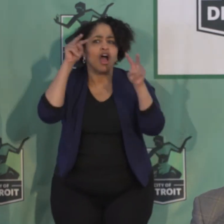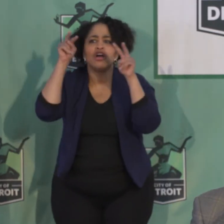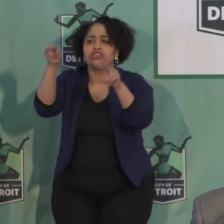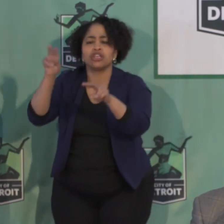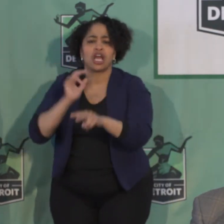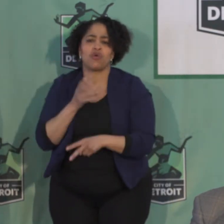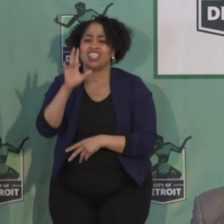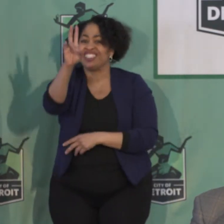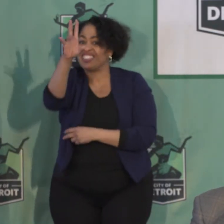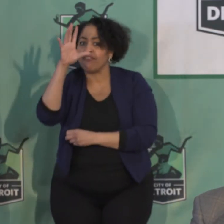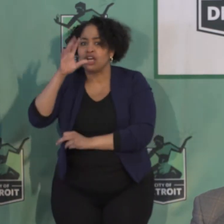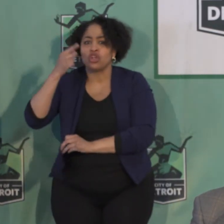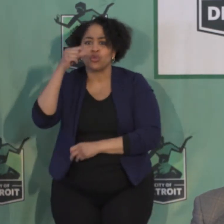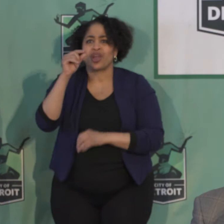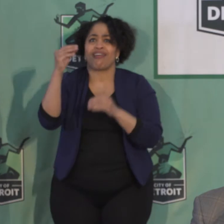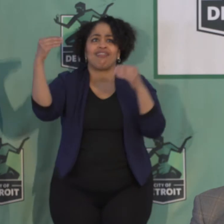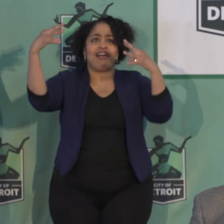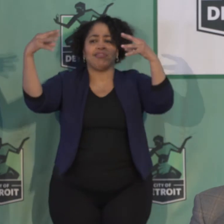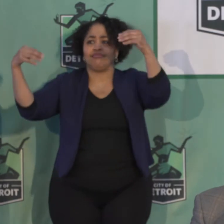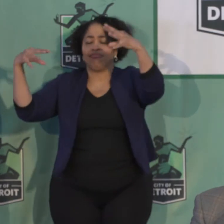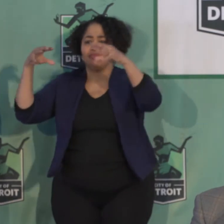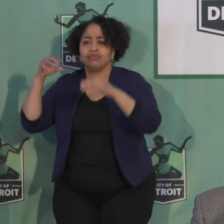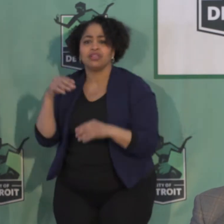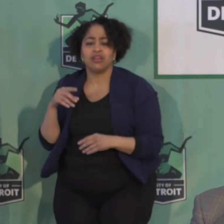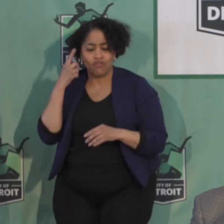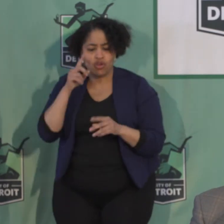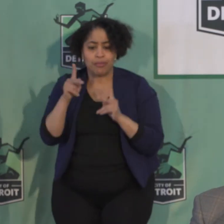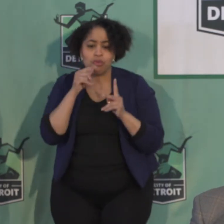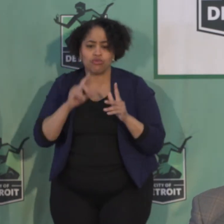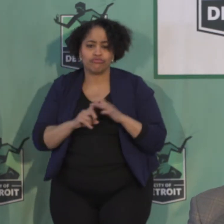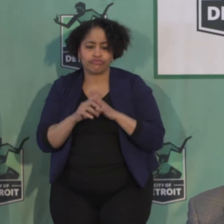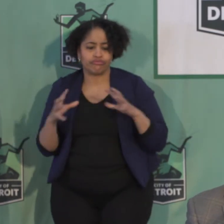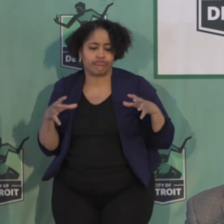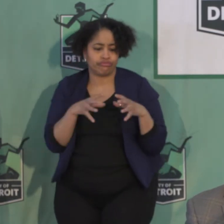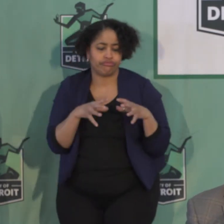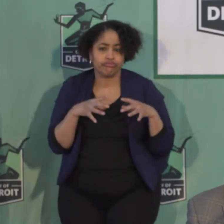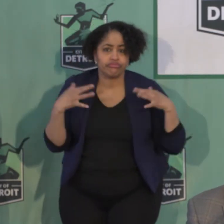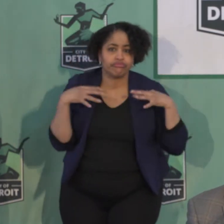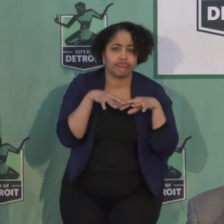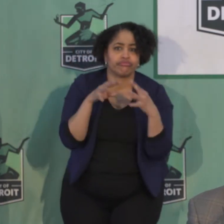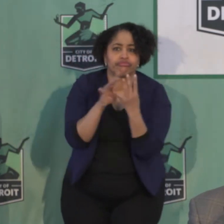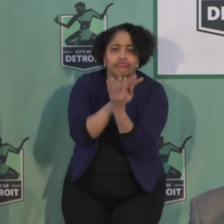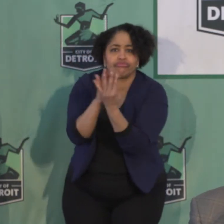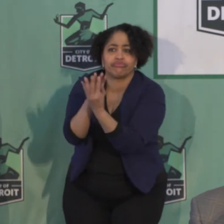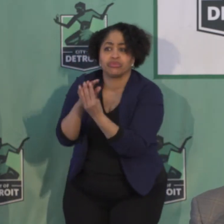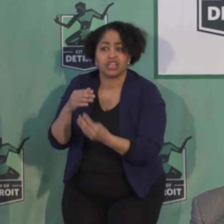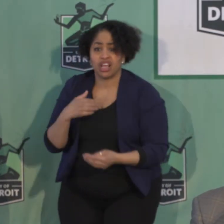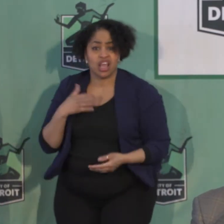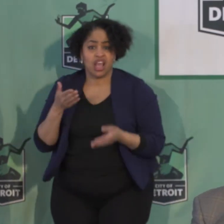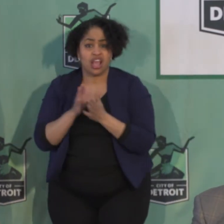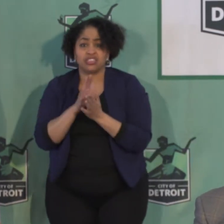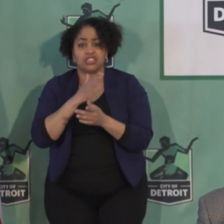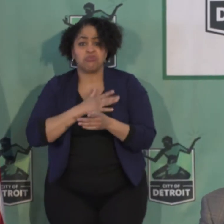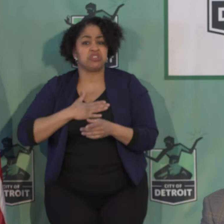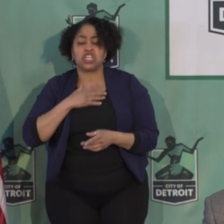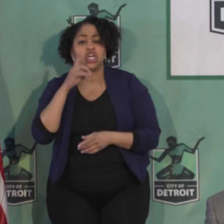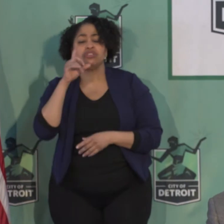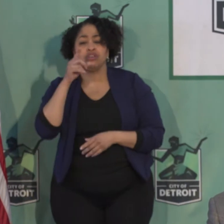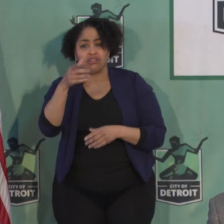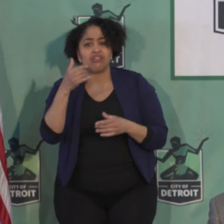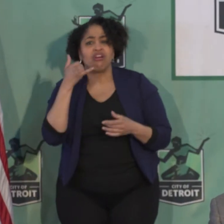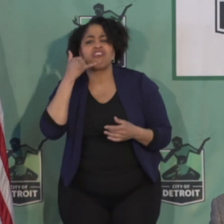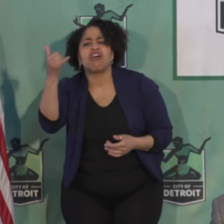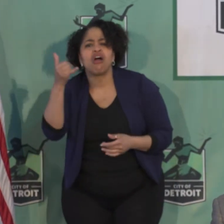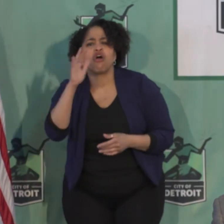green light cameras for signs of gathering. But if you see people gathering, we ask that you not call 911, but you call